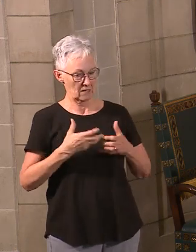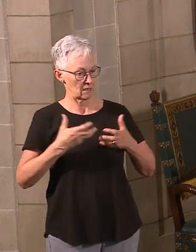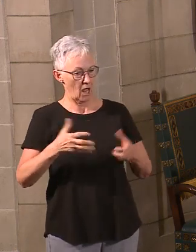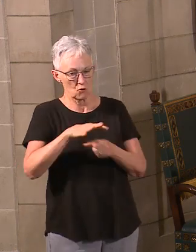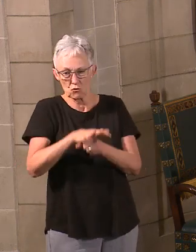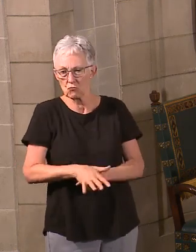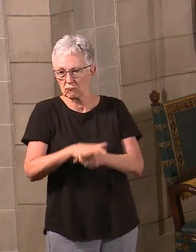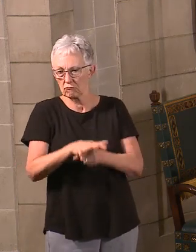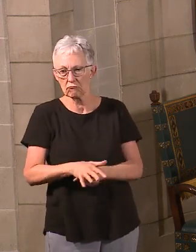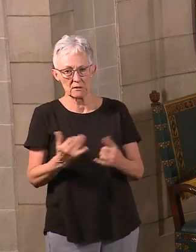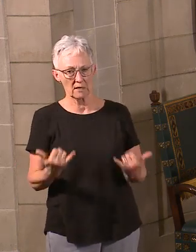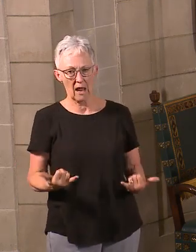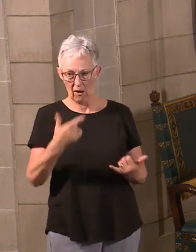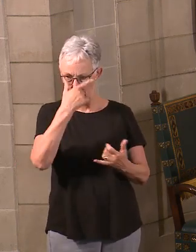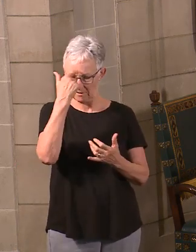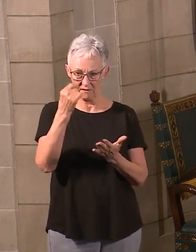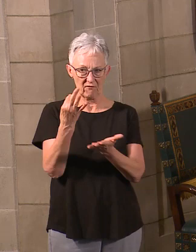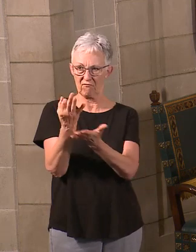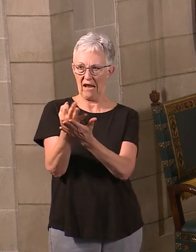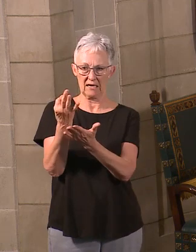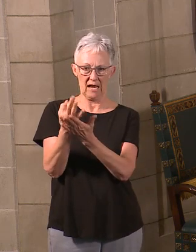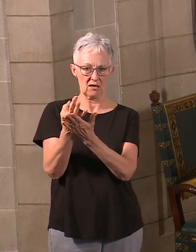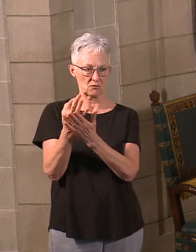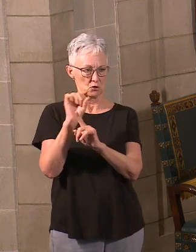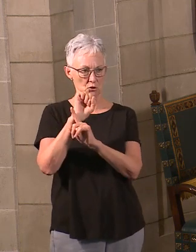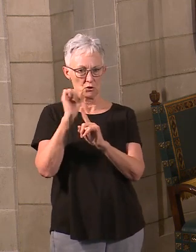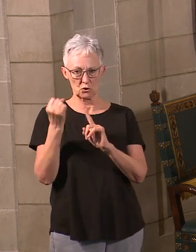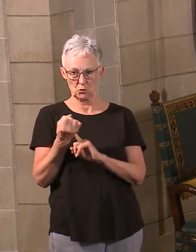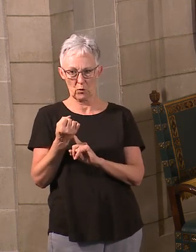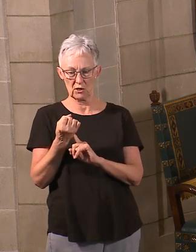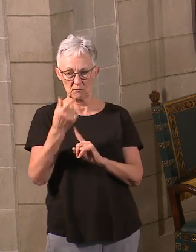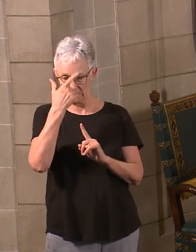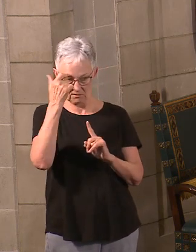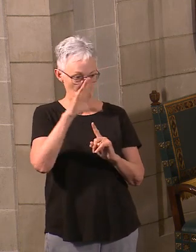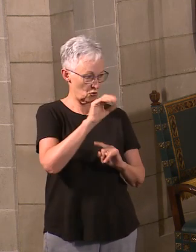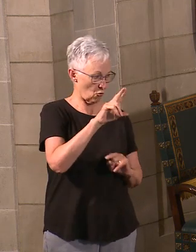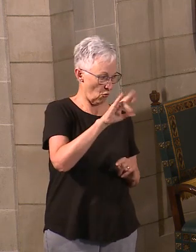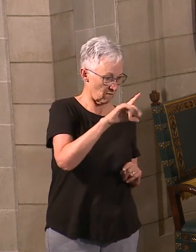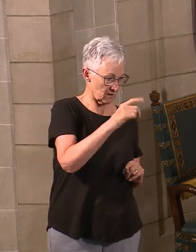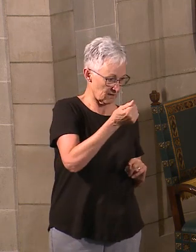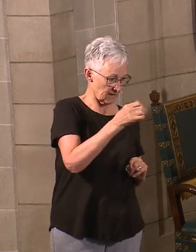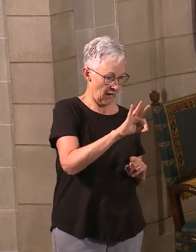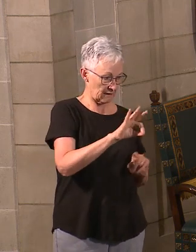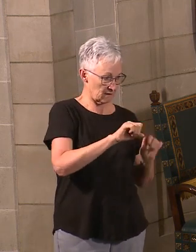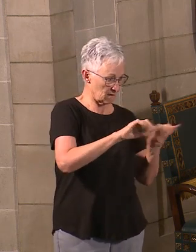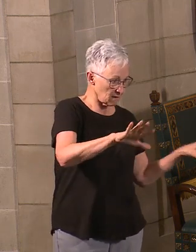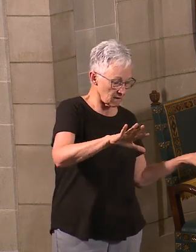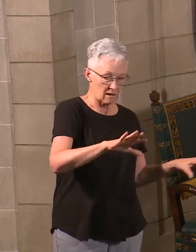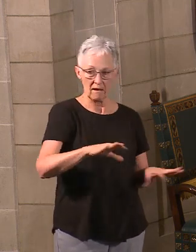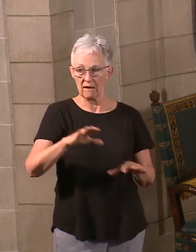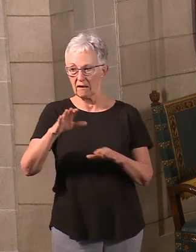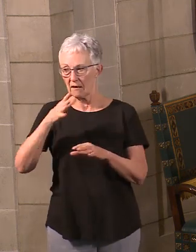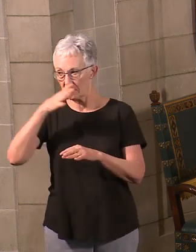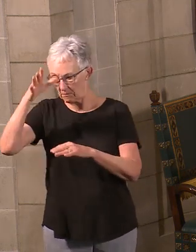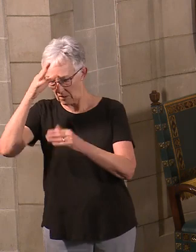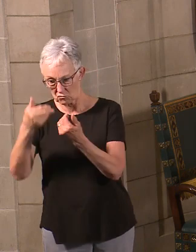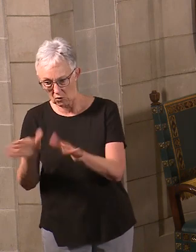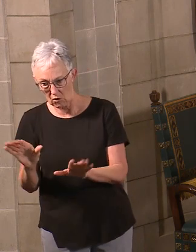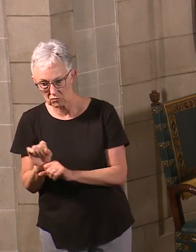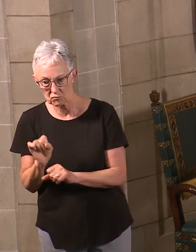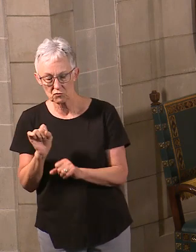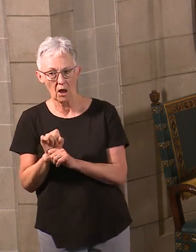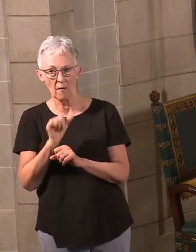The financial impact of the public health crisis is all around us, and these stressors can help create a recipe for child abuse and